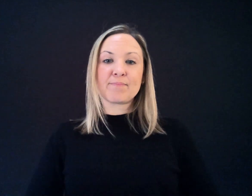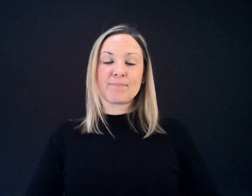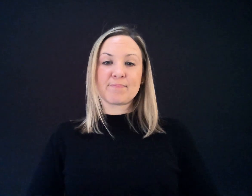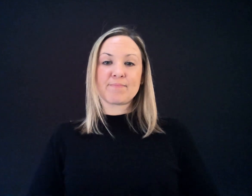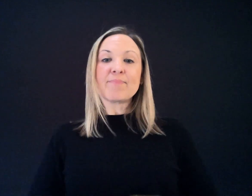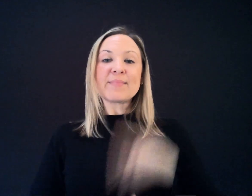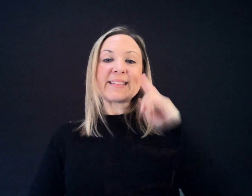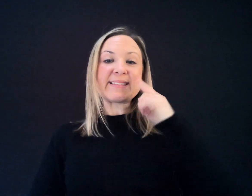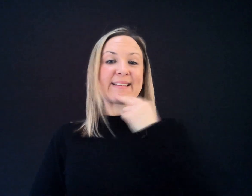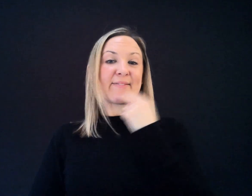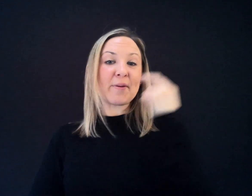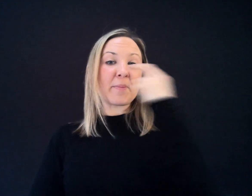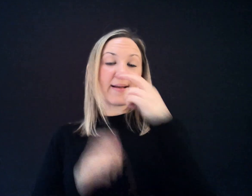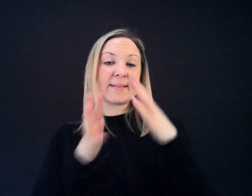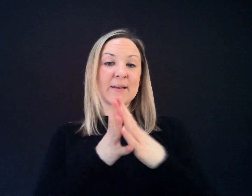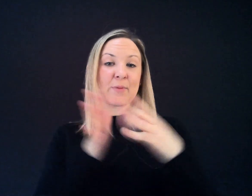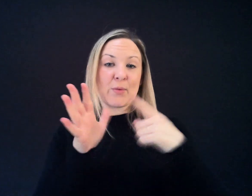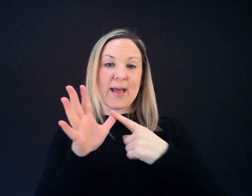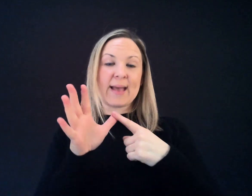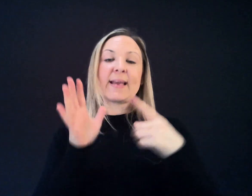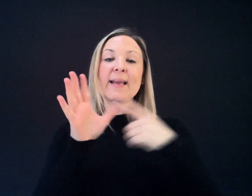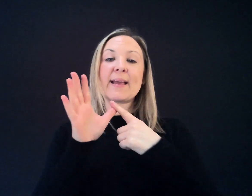Deafblind West Australian Annual General Meeting.